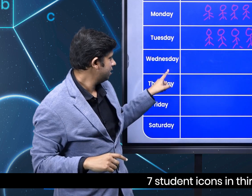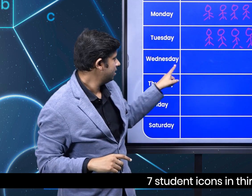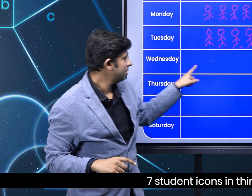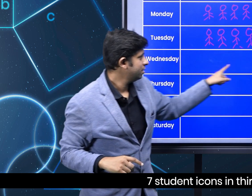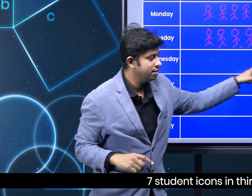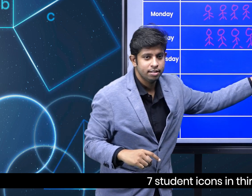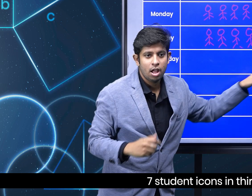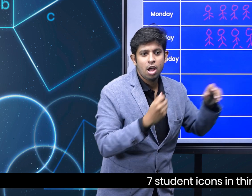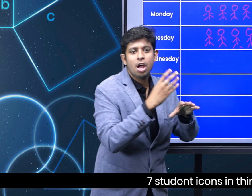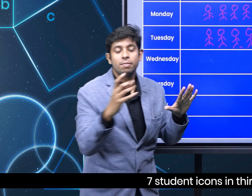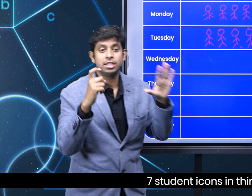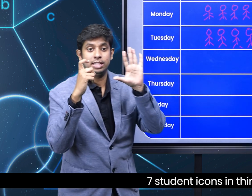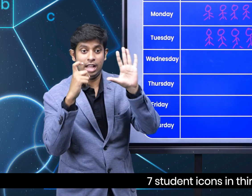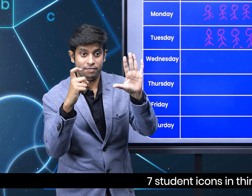7 student icons in third row.